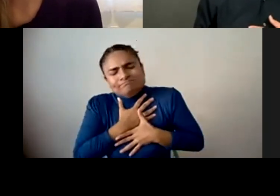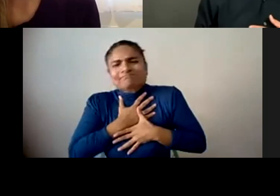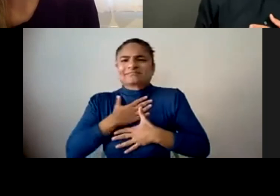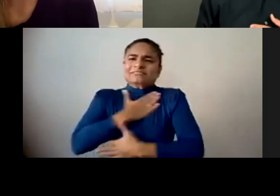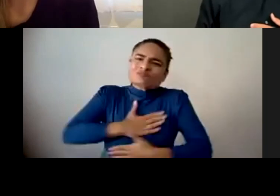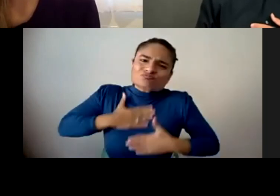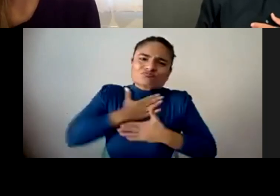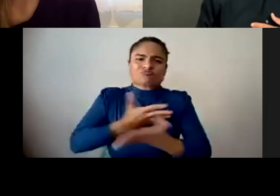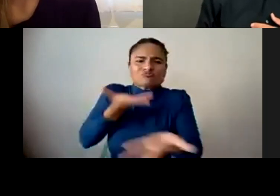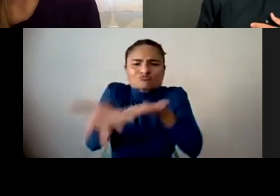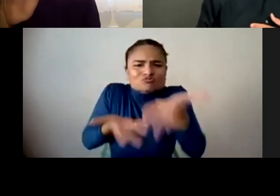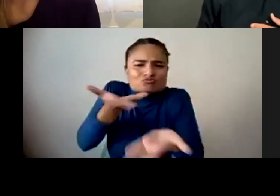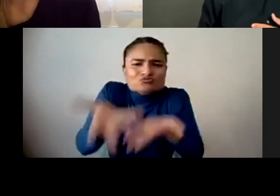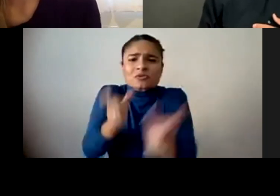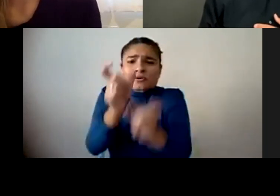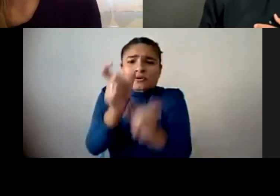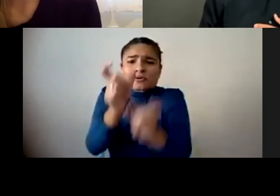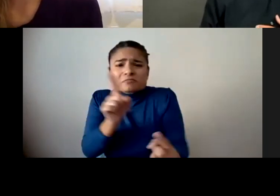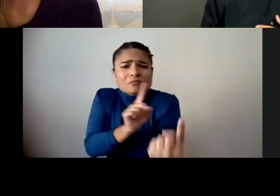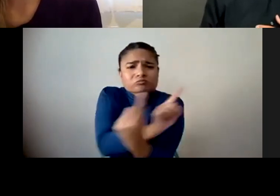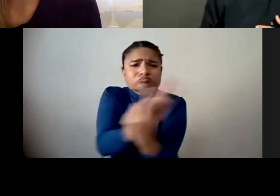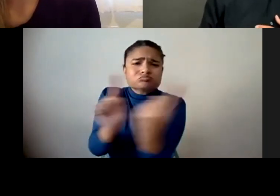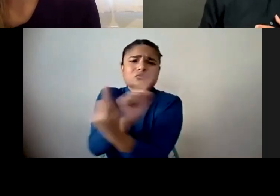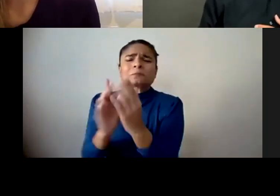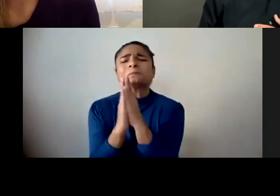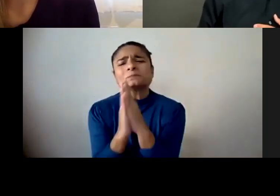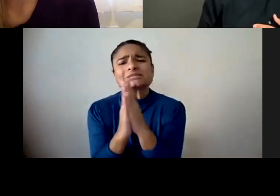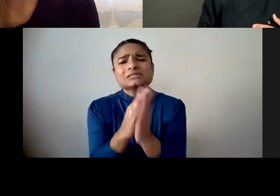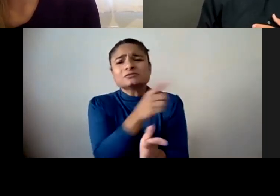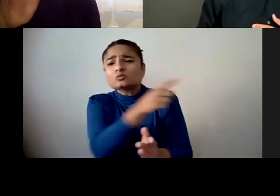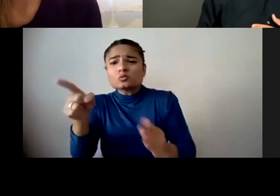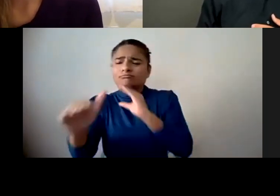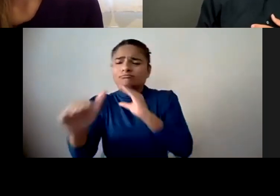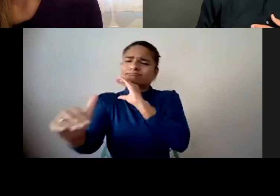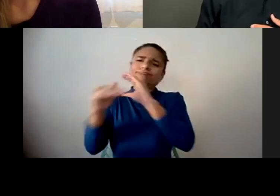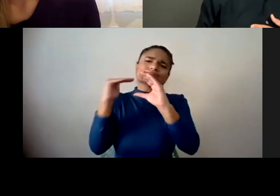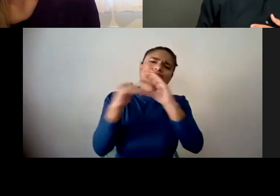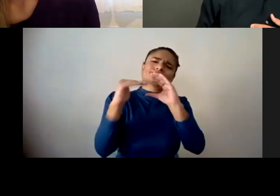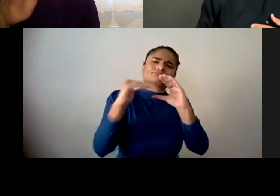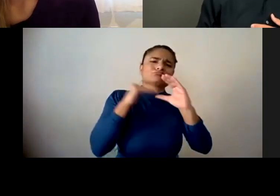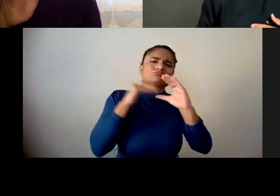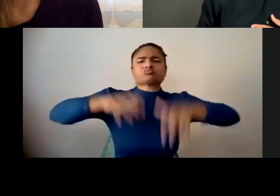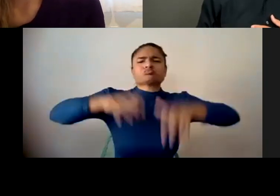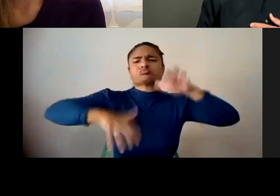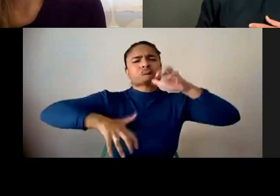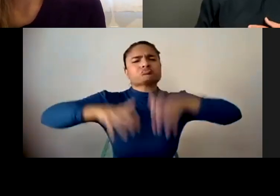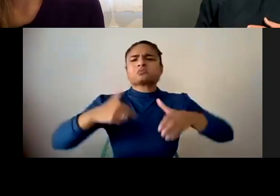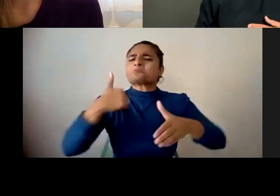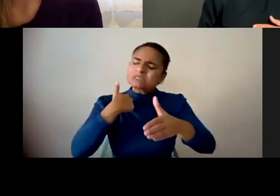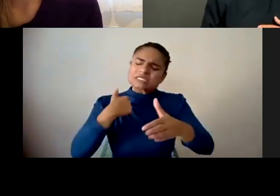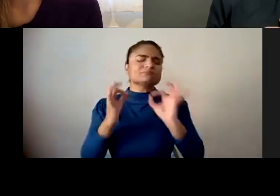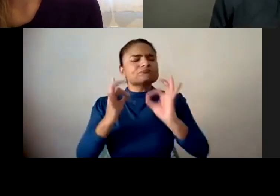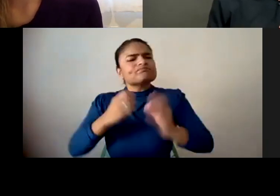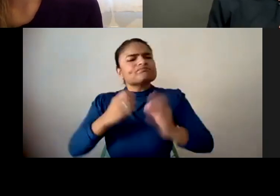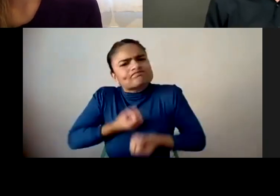but please feel free to email the accreditation email. I'll type it again. Please email us, and